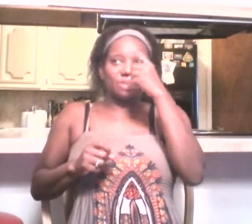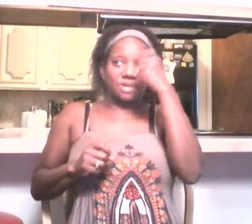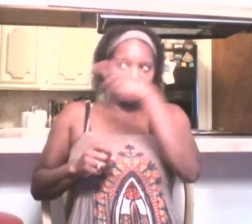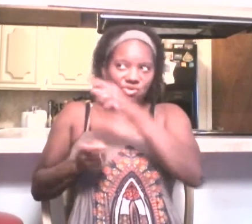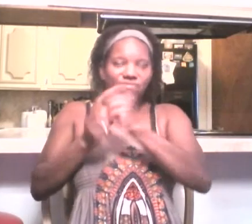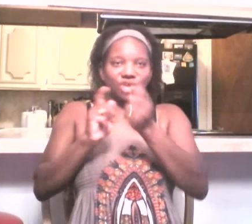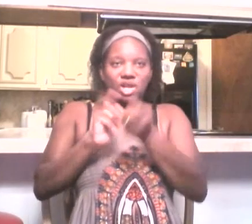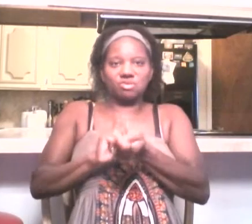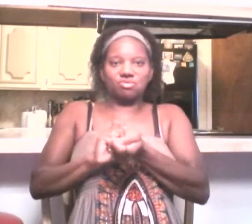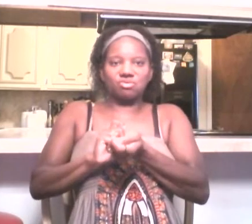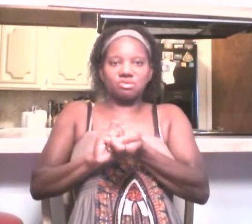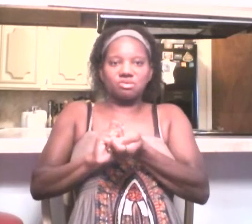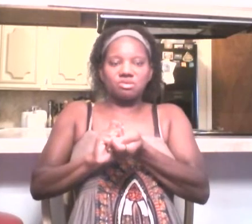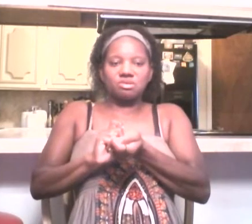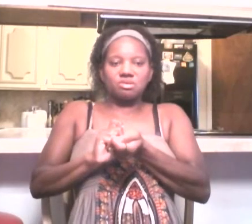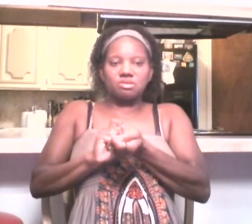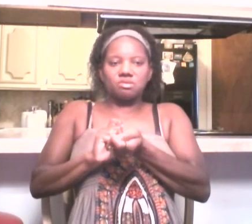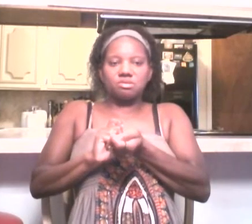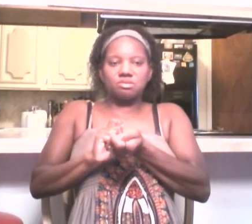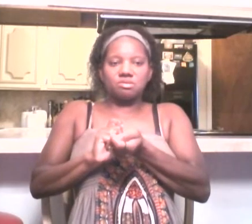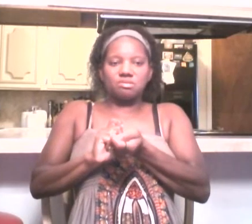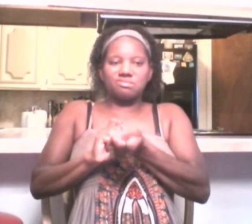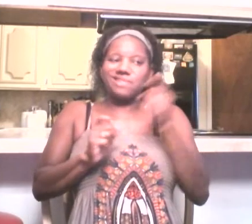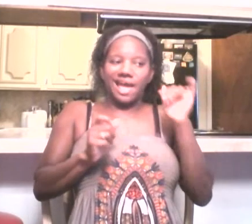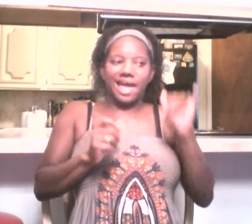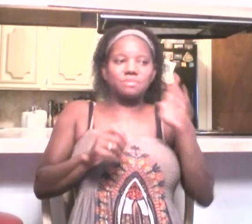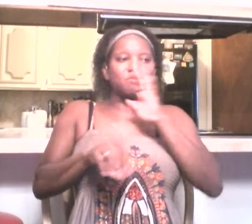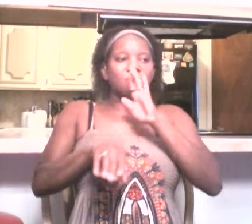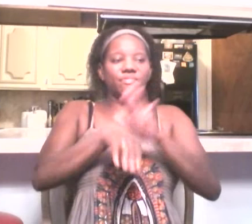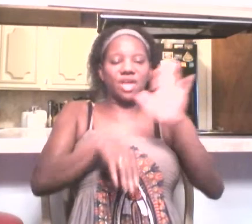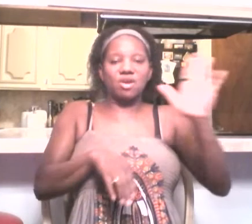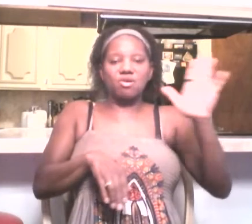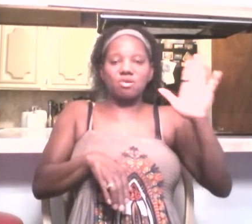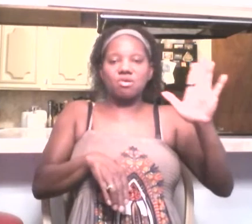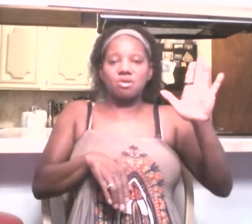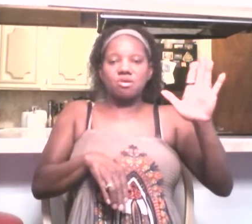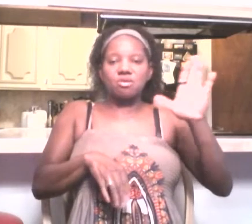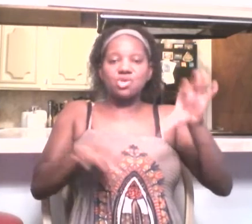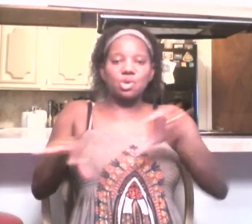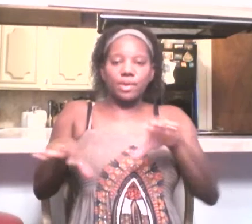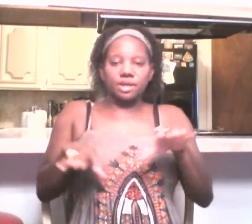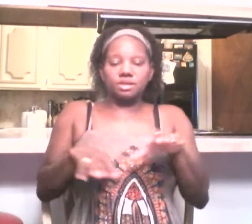because you have changed. And that has to be on their doing.